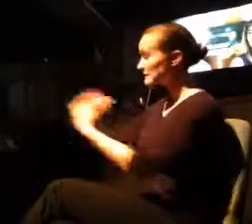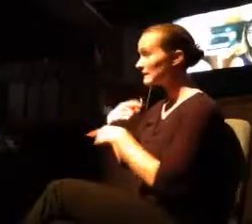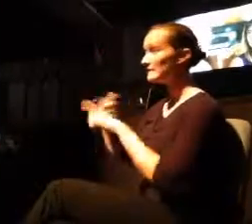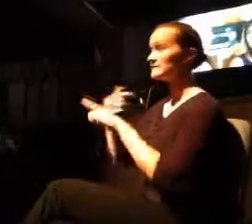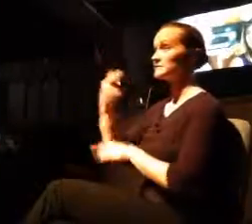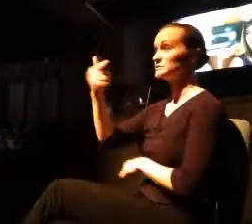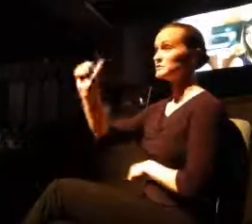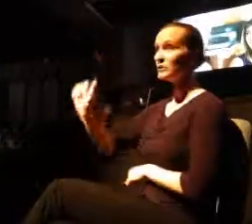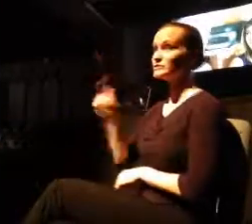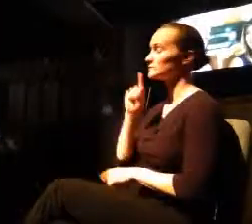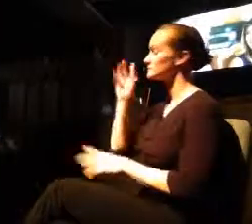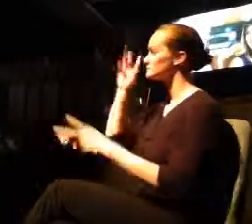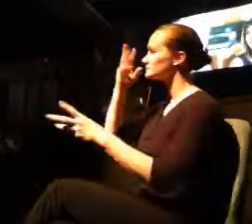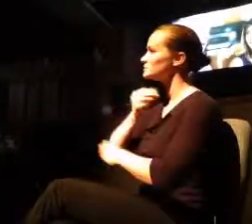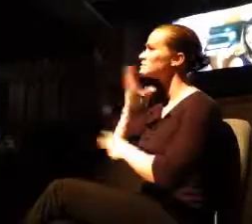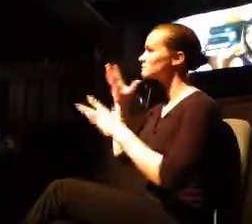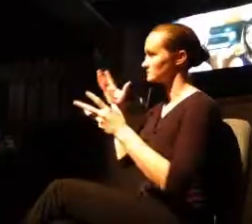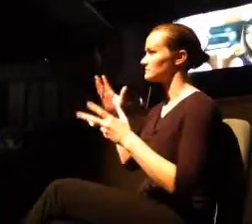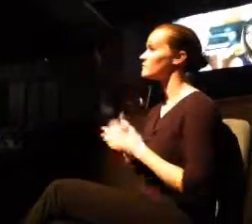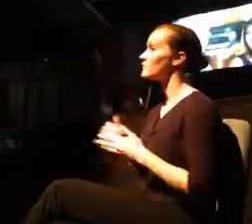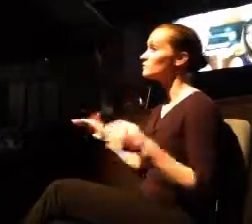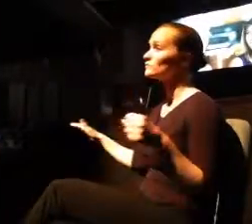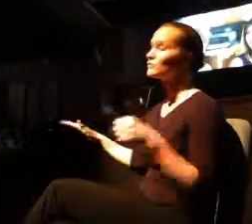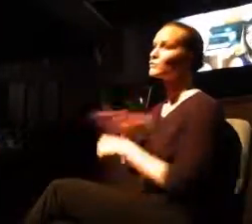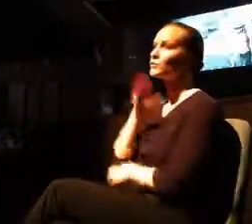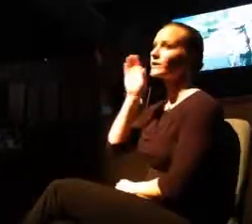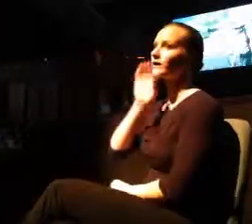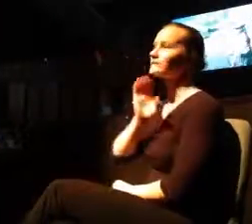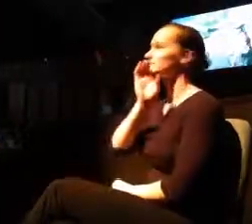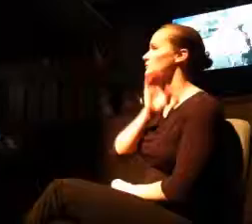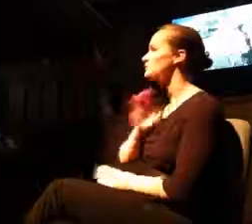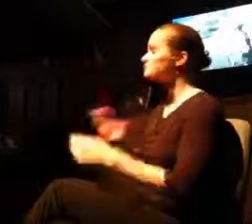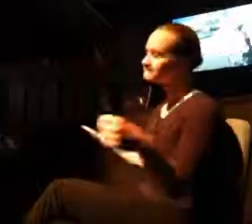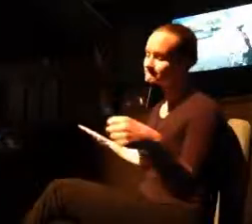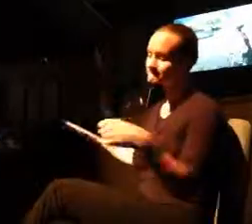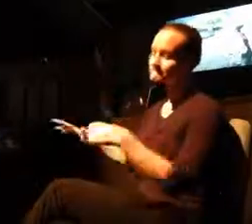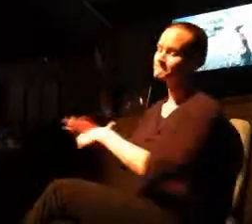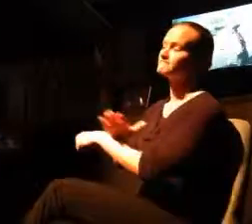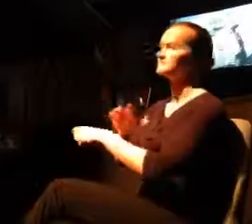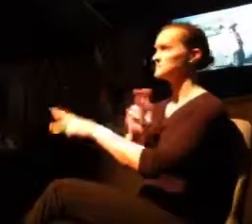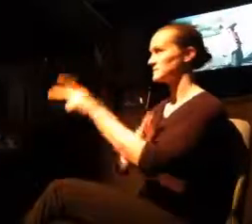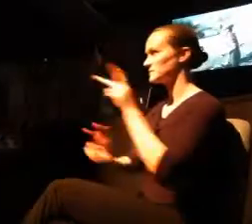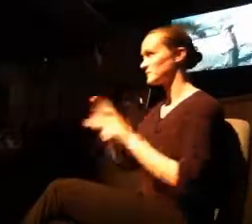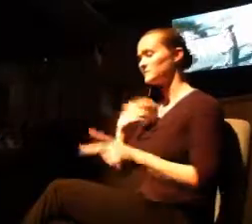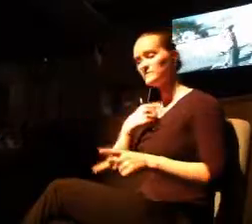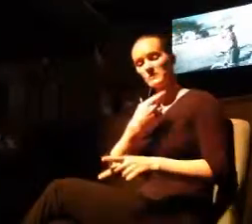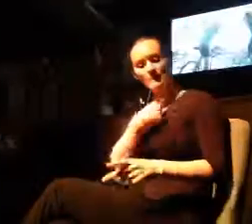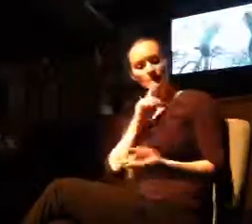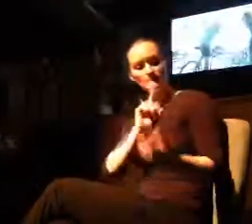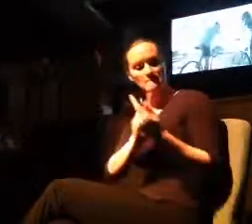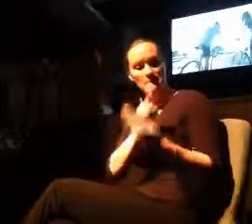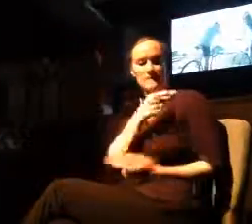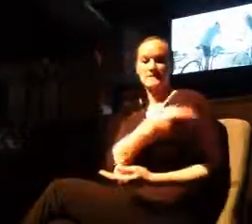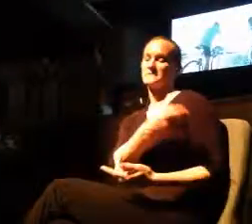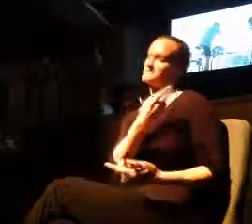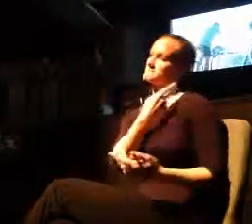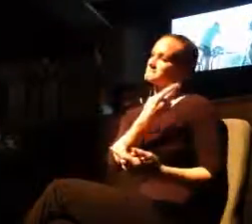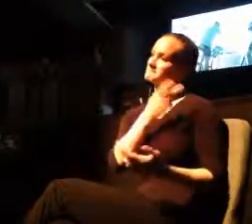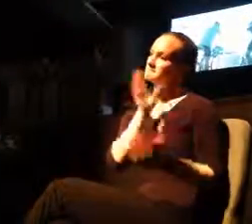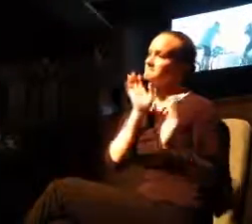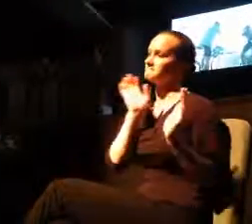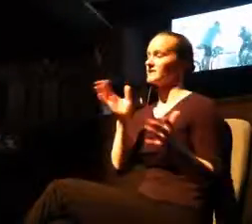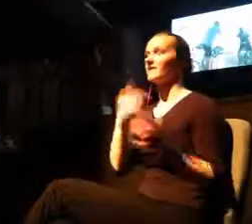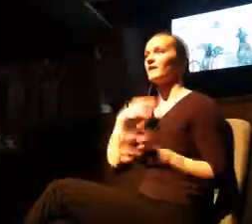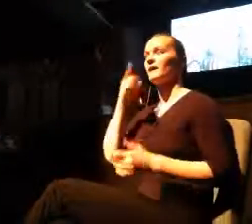beautiful thing it was just for him, and the whole cafeteria was full. When I met Kevin and then we talked about everything, it was like, now I